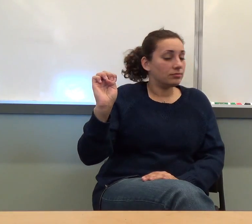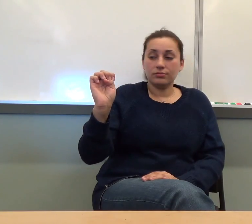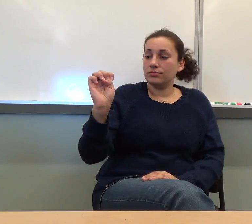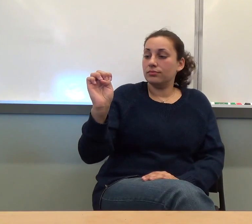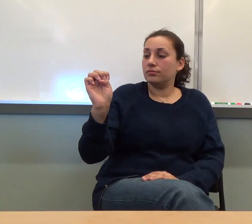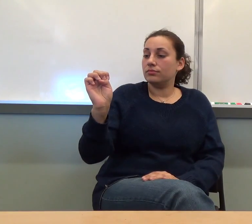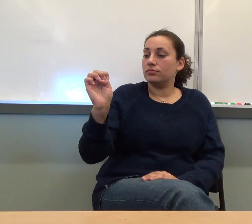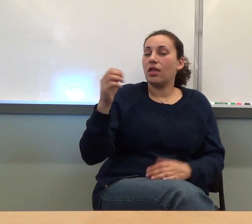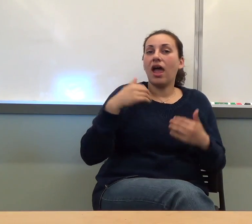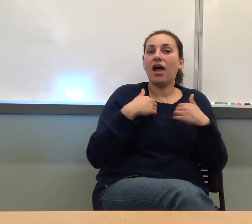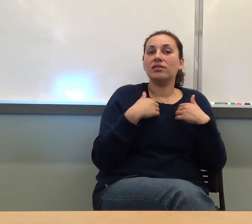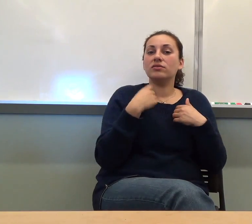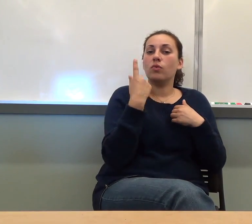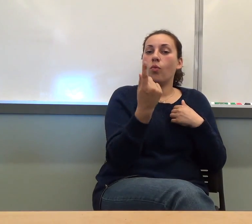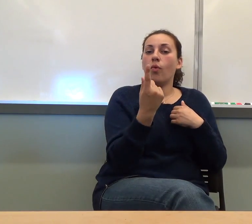has 1 in the denominator.